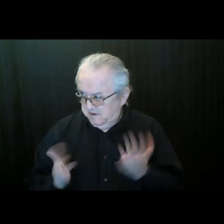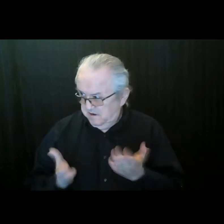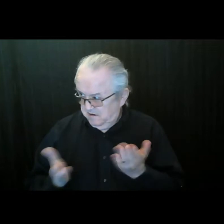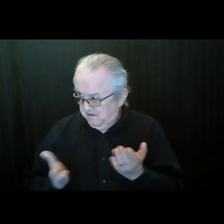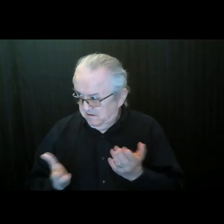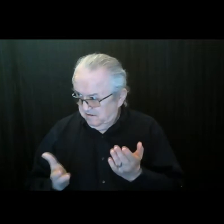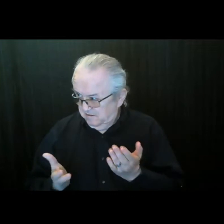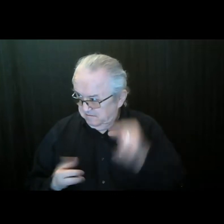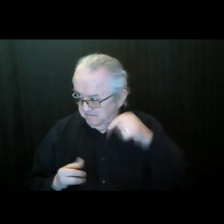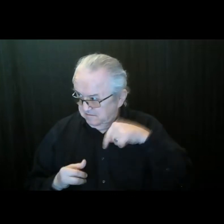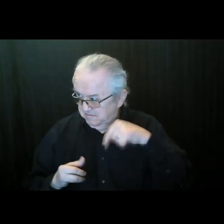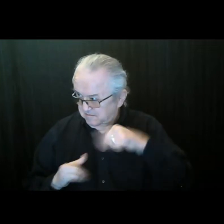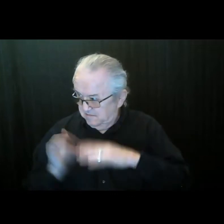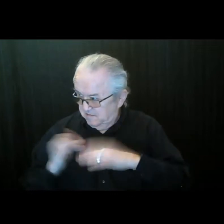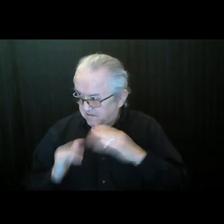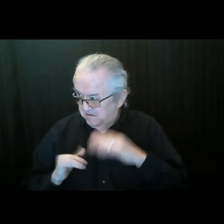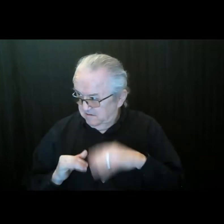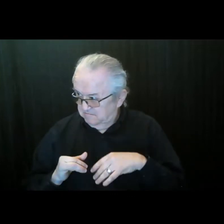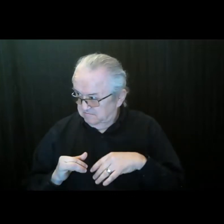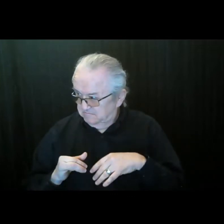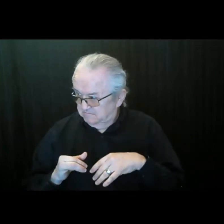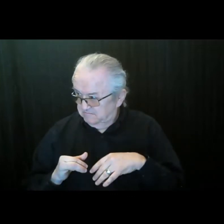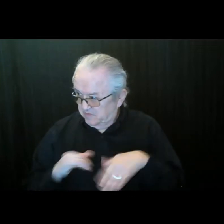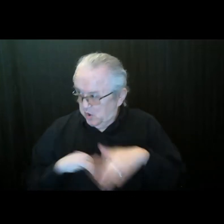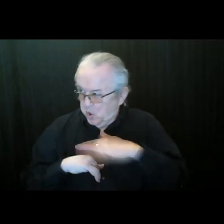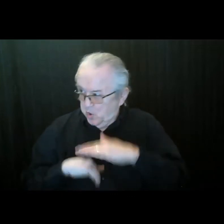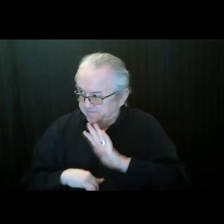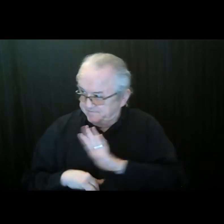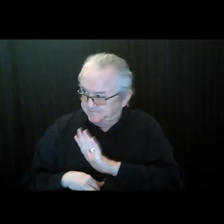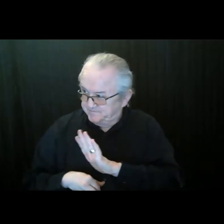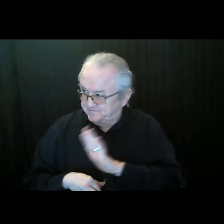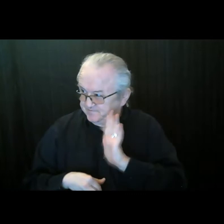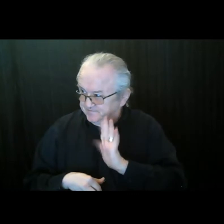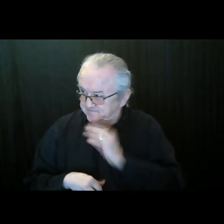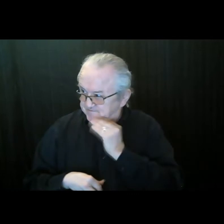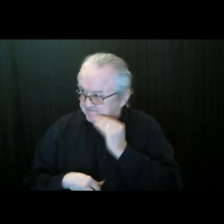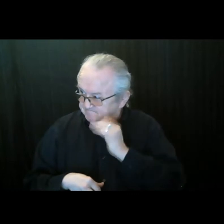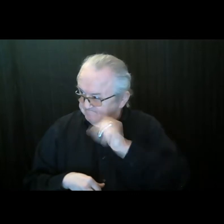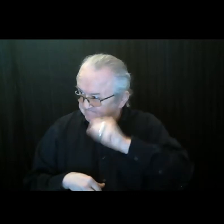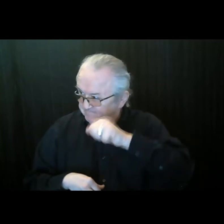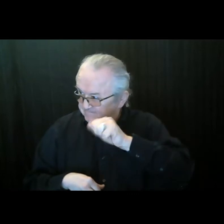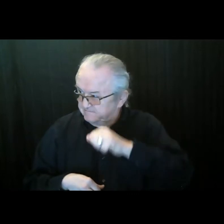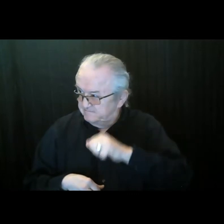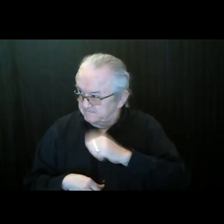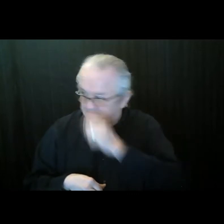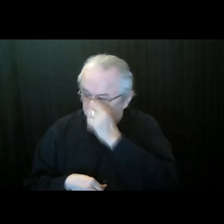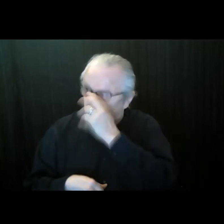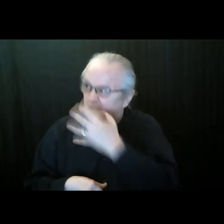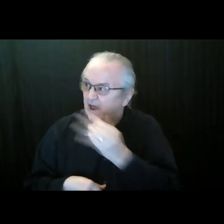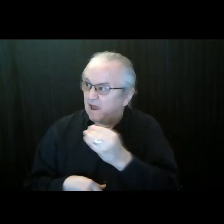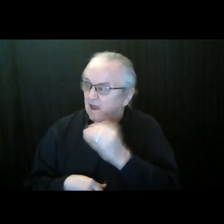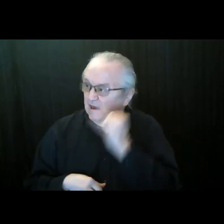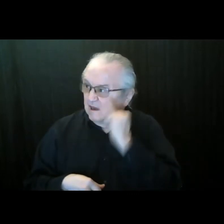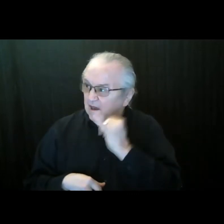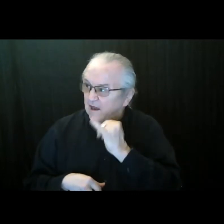This cottage. This was their home? Yes, sir. And if they meet